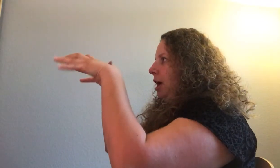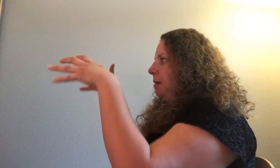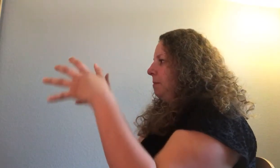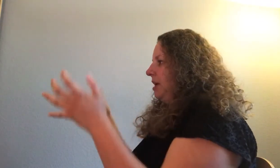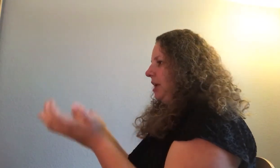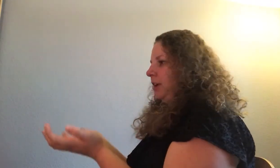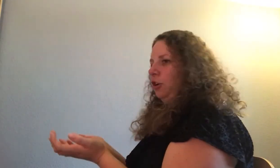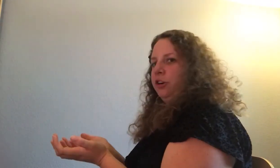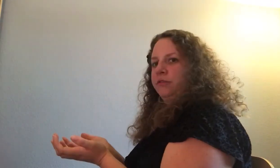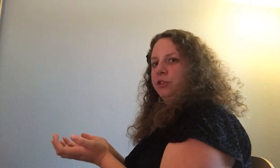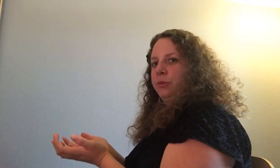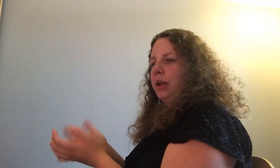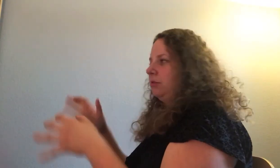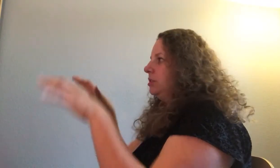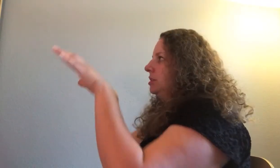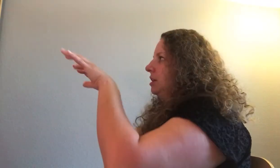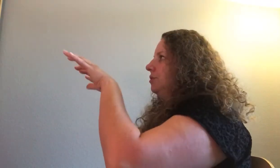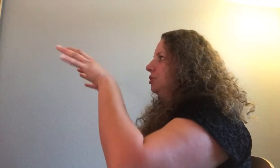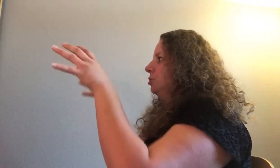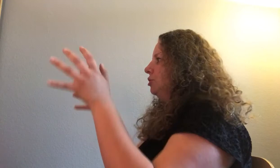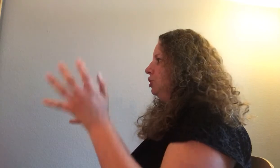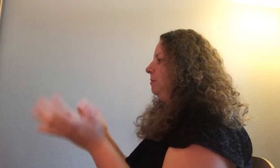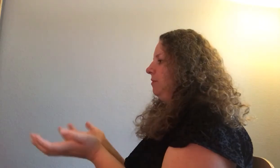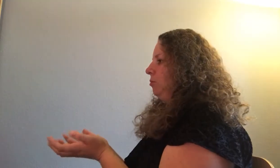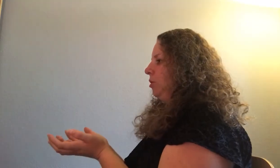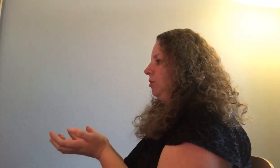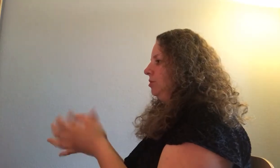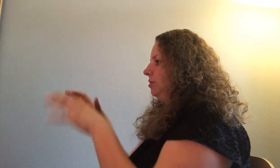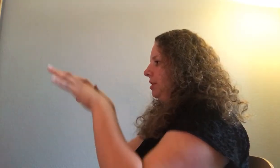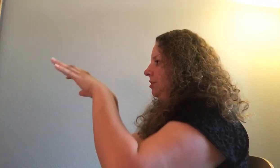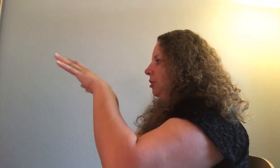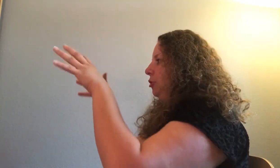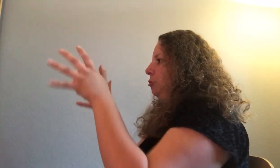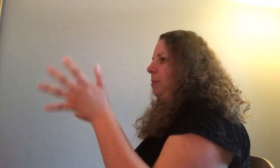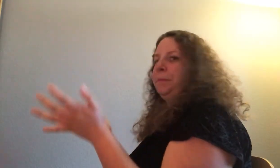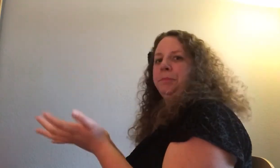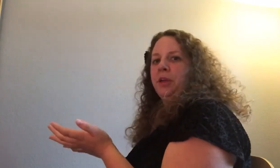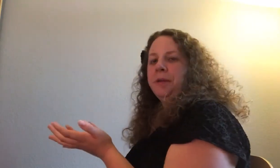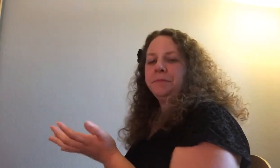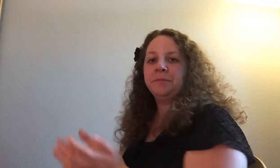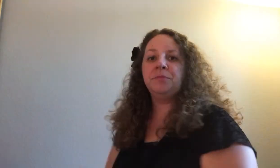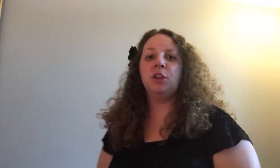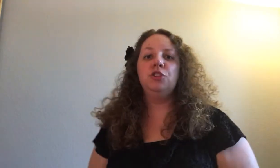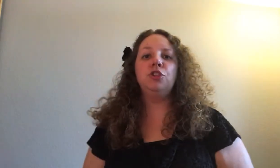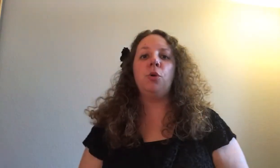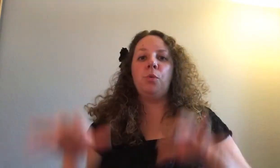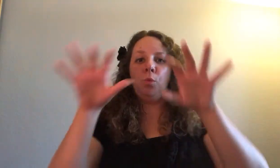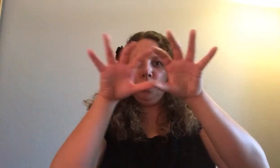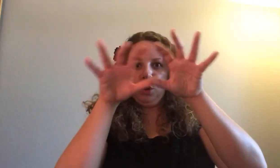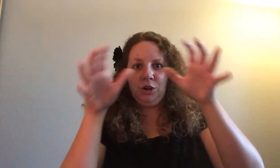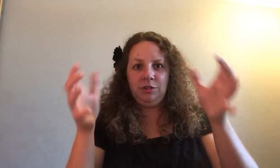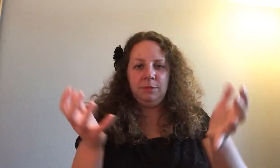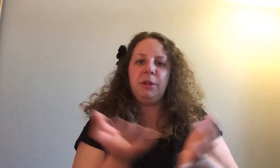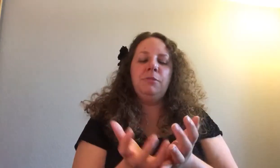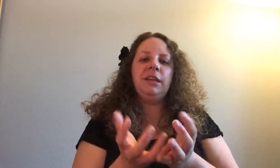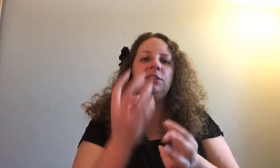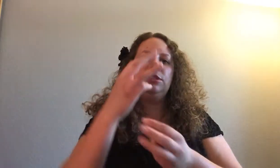up and curves around into the shape of a world, like the globe, okay? So, world, but you might still